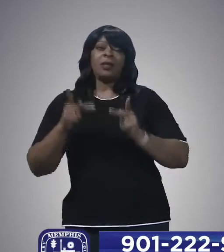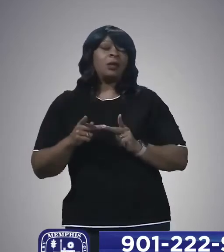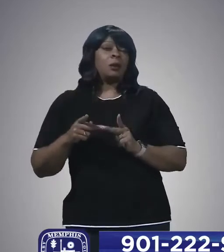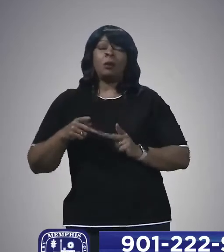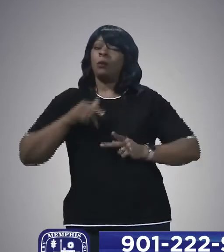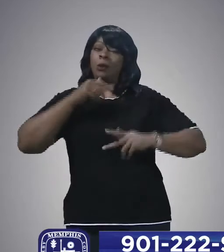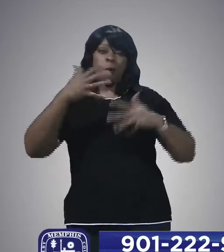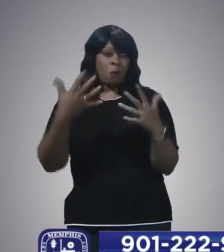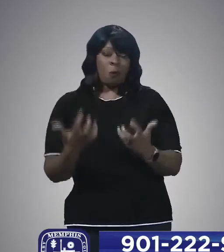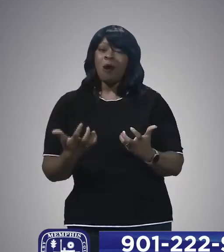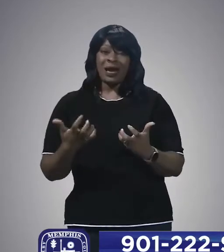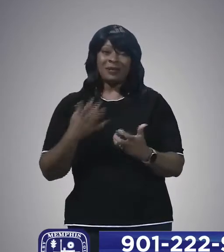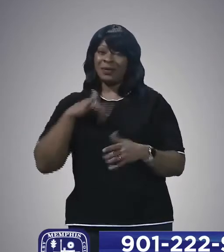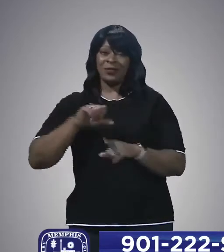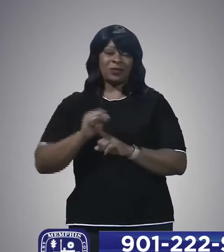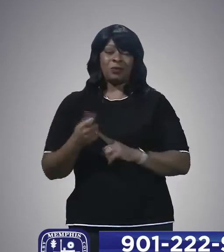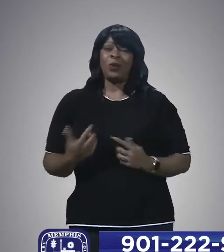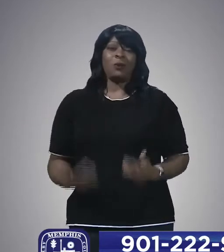not want to be.